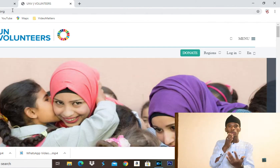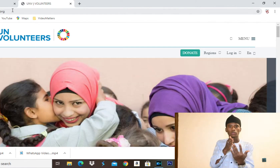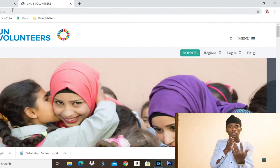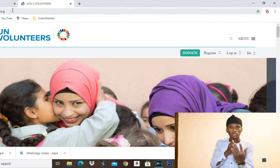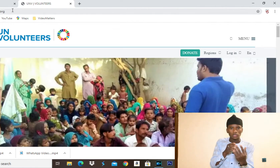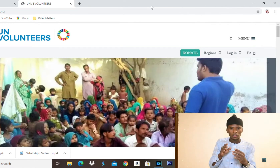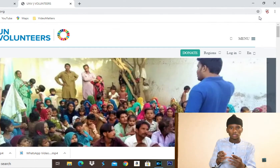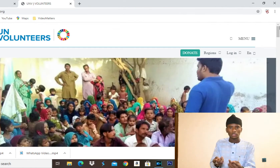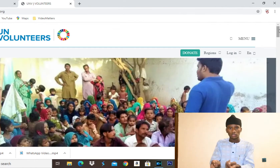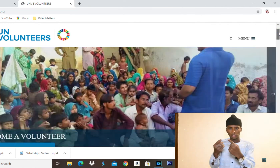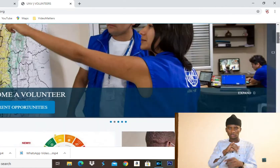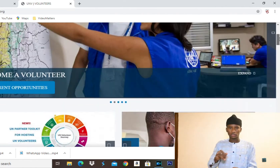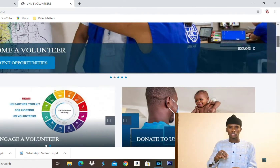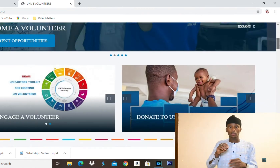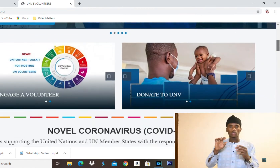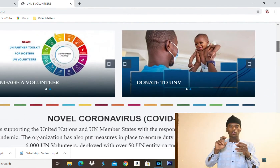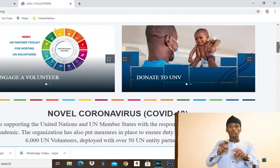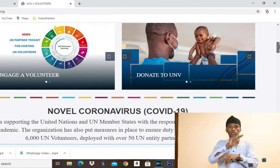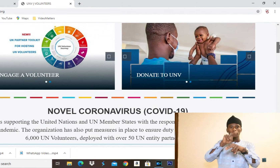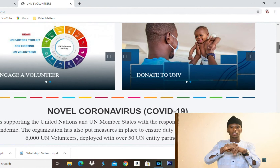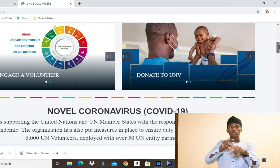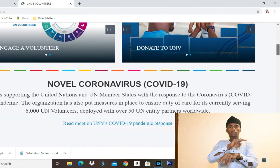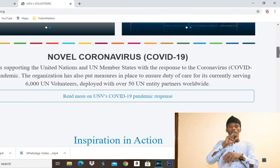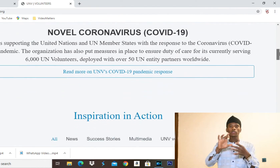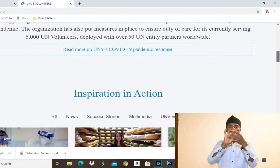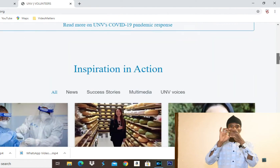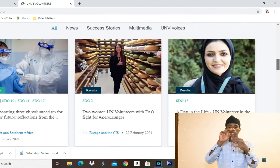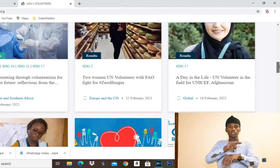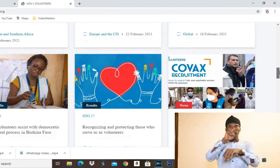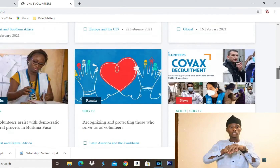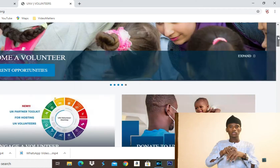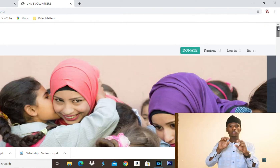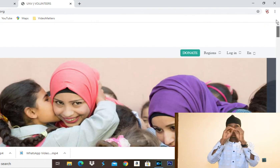Nations Volunteer Organization. The website is